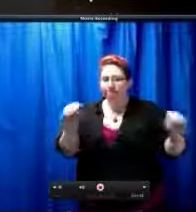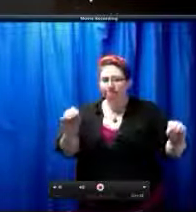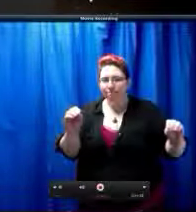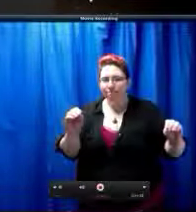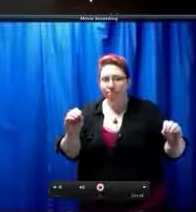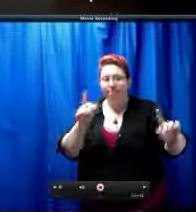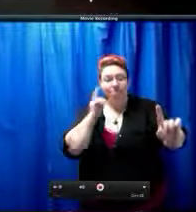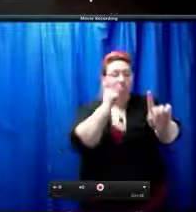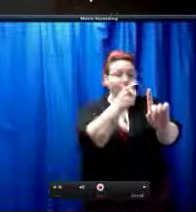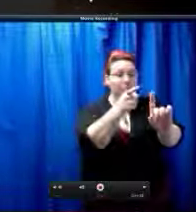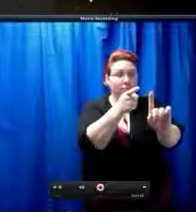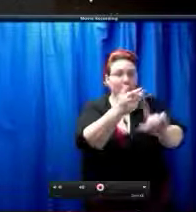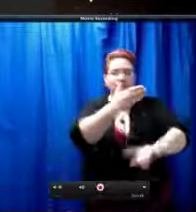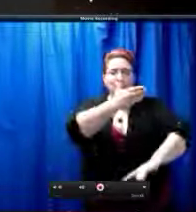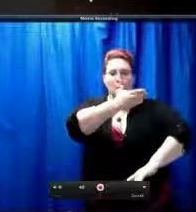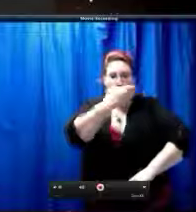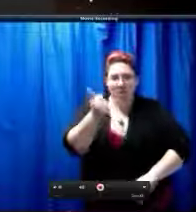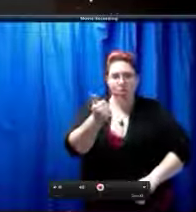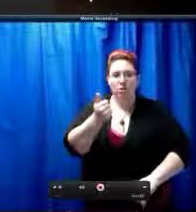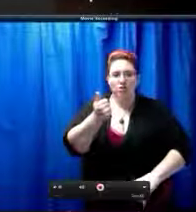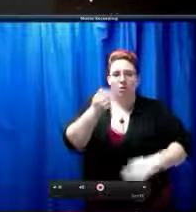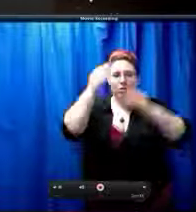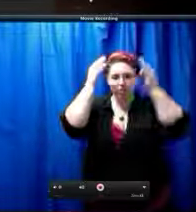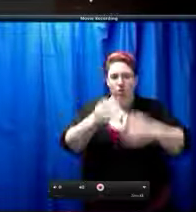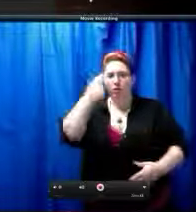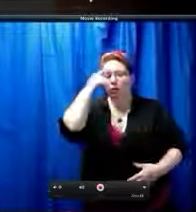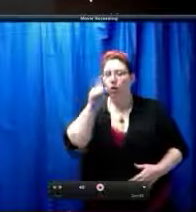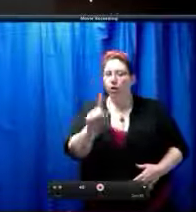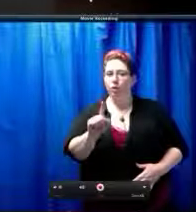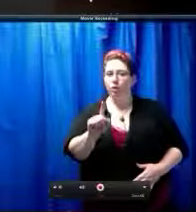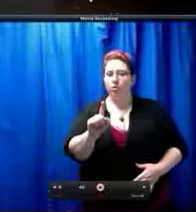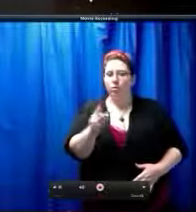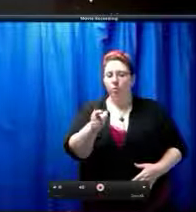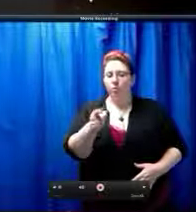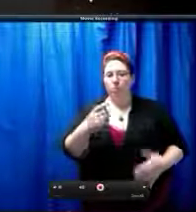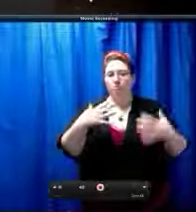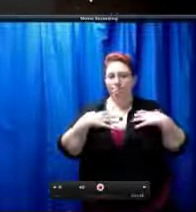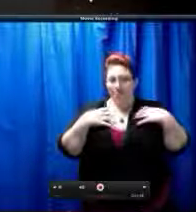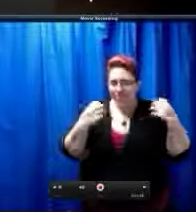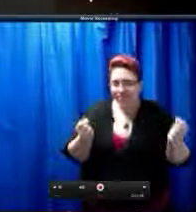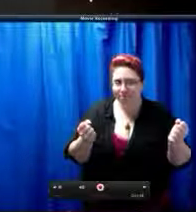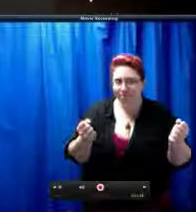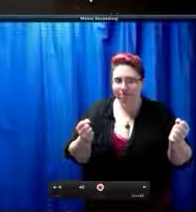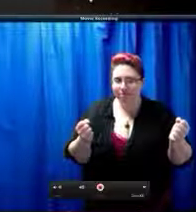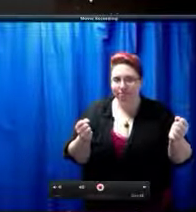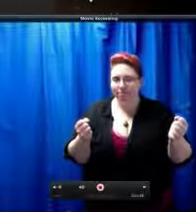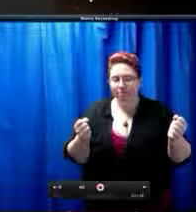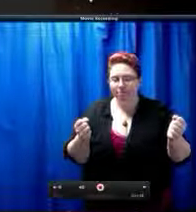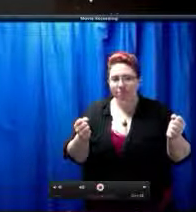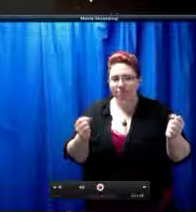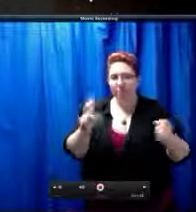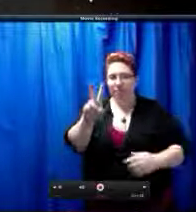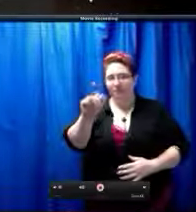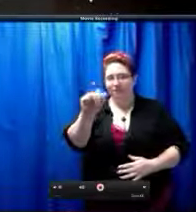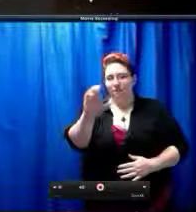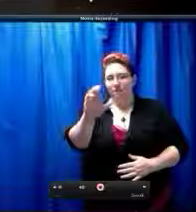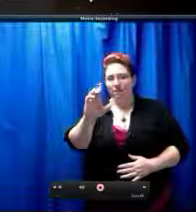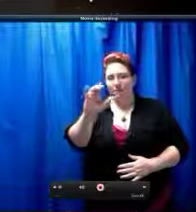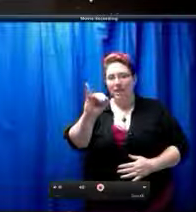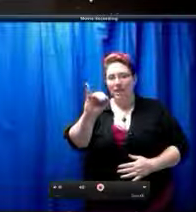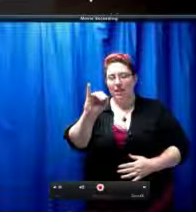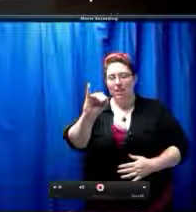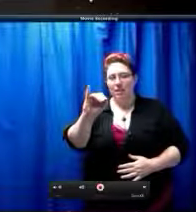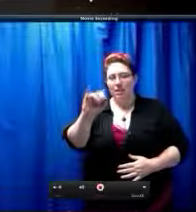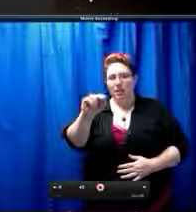And the best choice that you can do is to make sure that you're vaccinated and that you're getting screened, okay? Who wants to see? And is it okay if somebody looks?